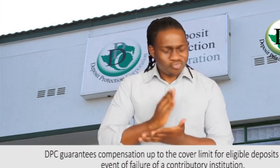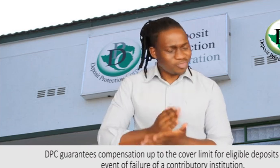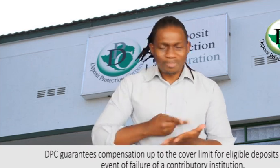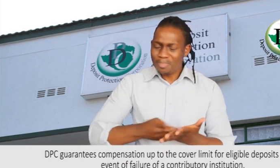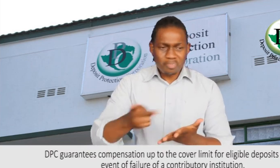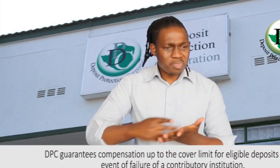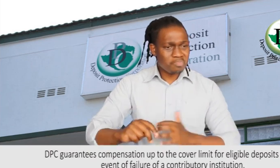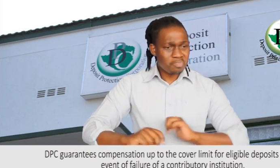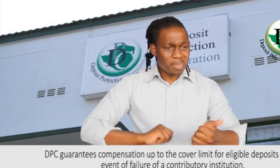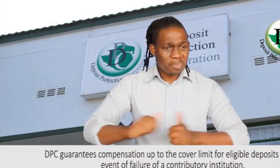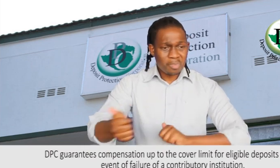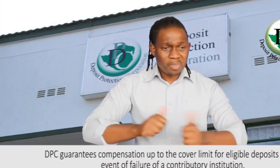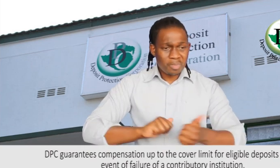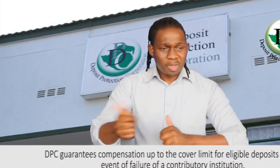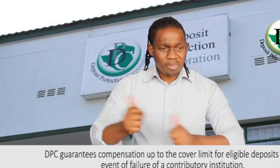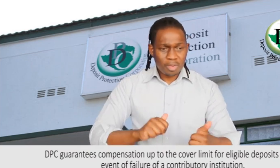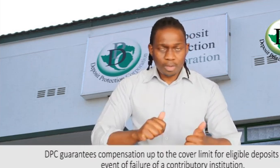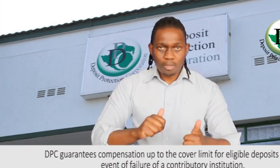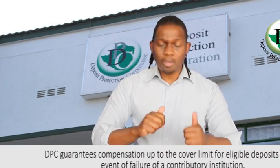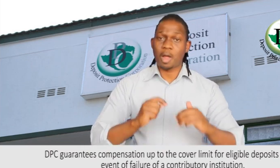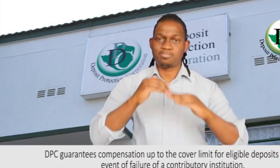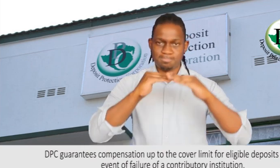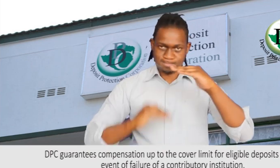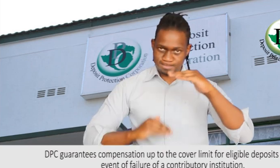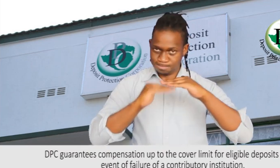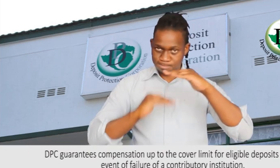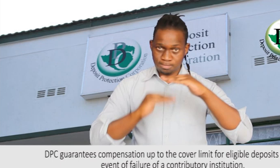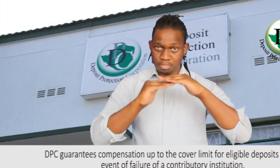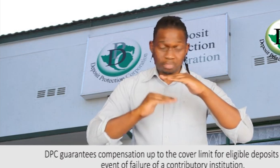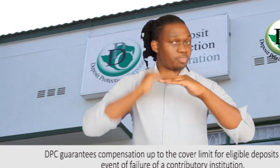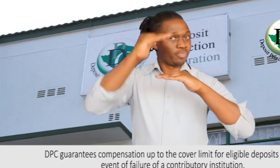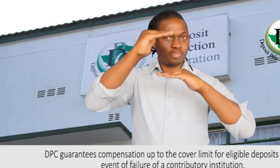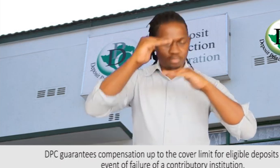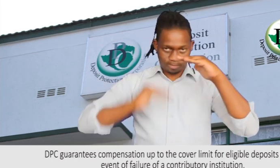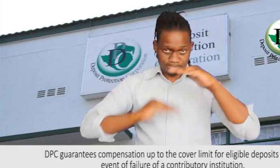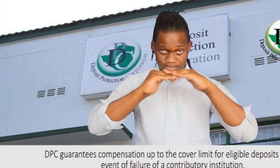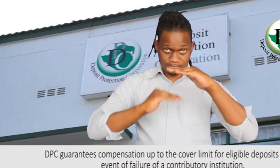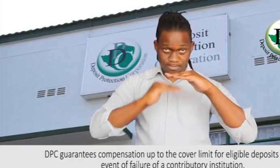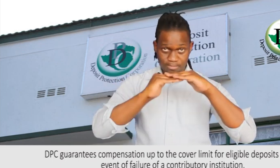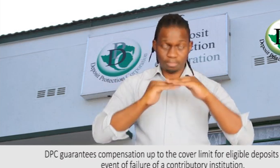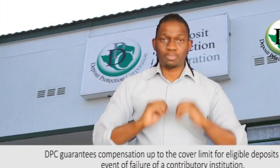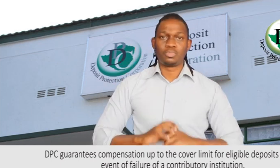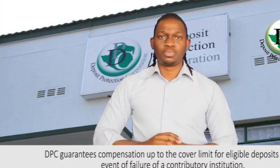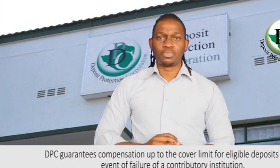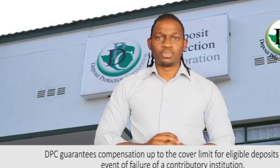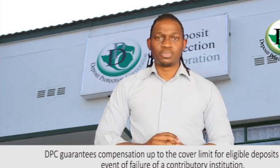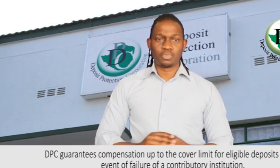DPC guarantees compensation up to the cover limit for eligible deposits in the event of failure of a contributory